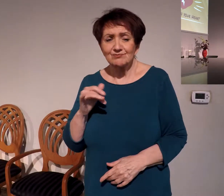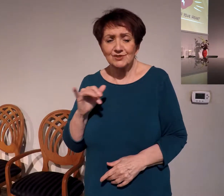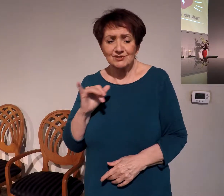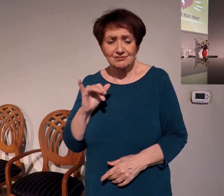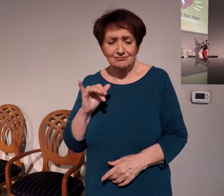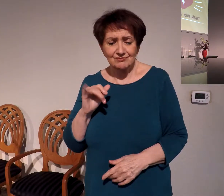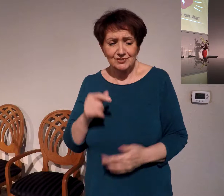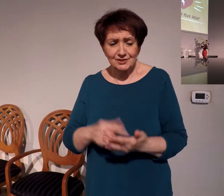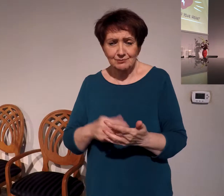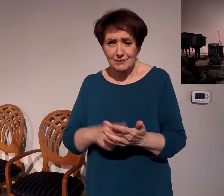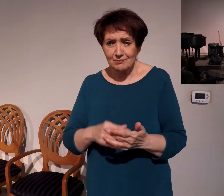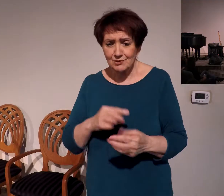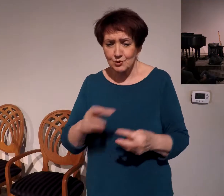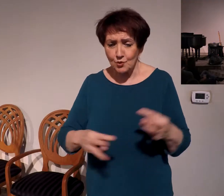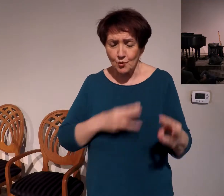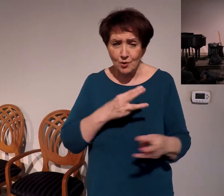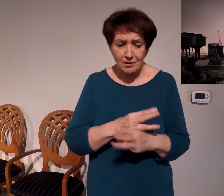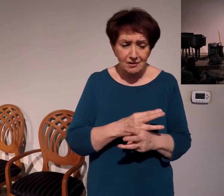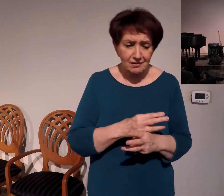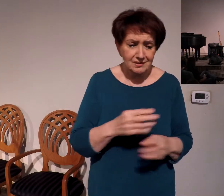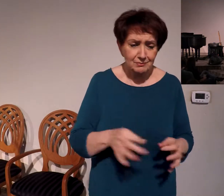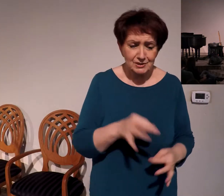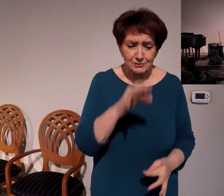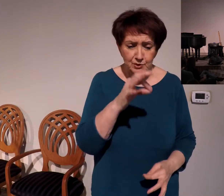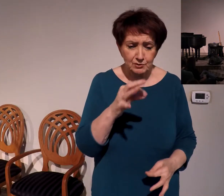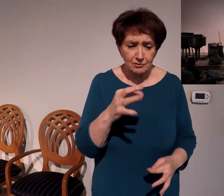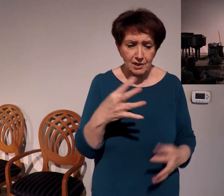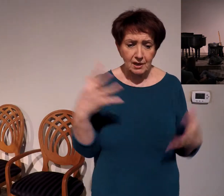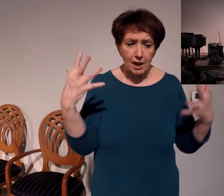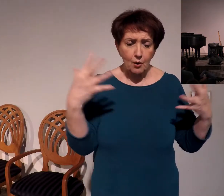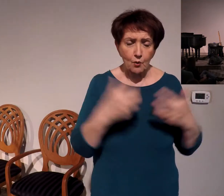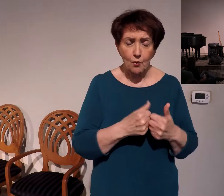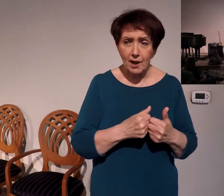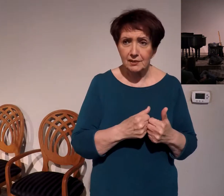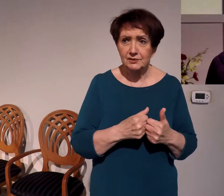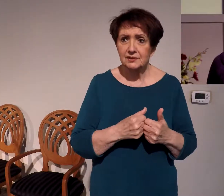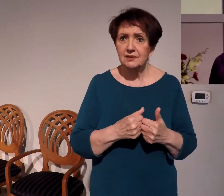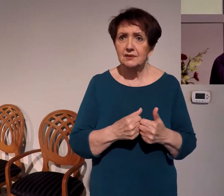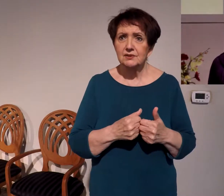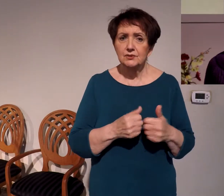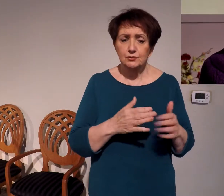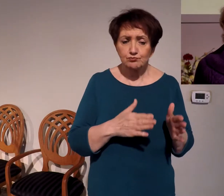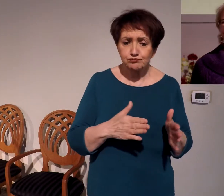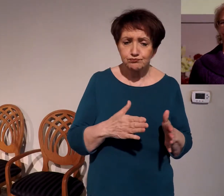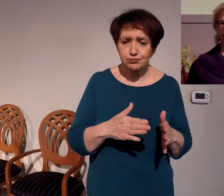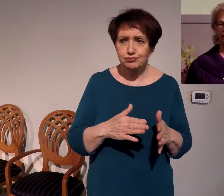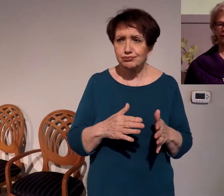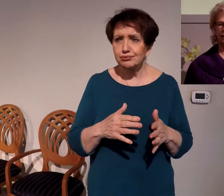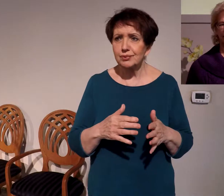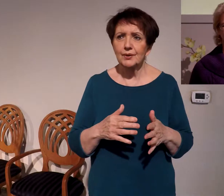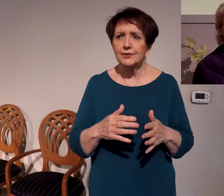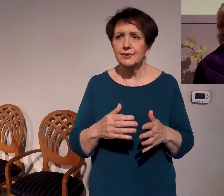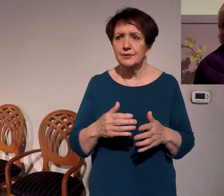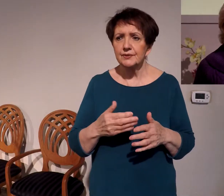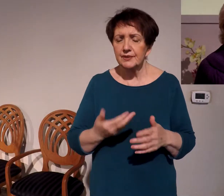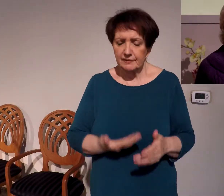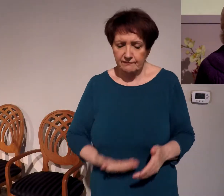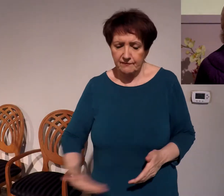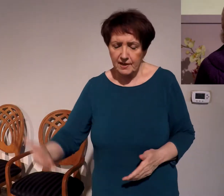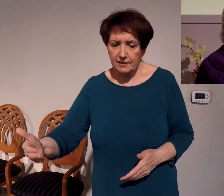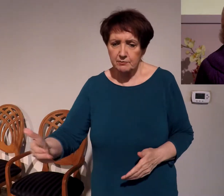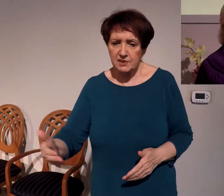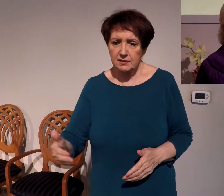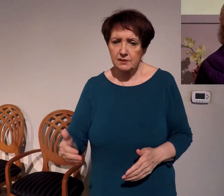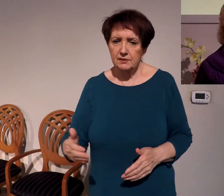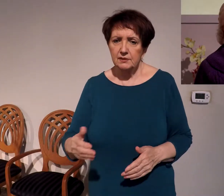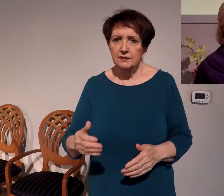world, both the world and my spirituality collude to invite me to have my foot on the gas